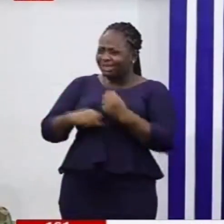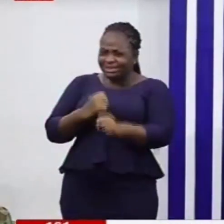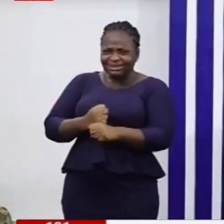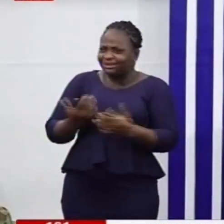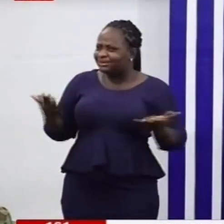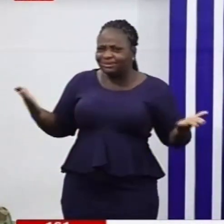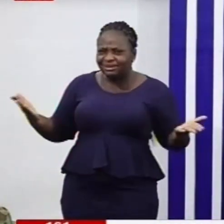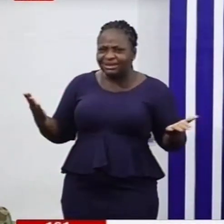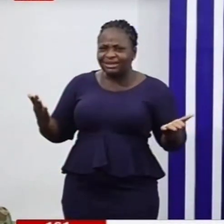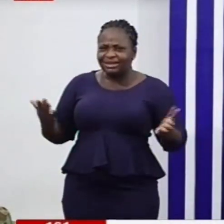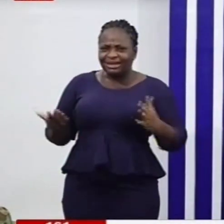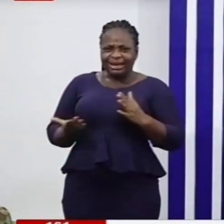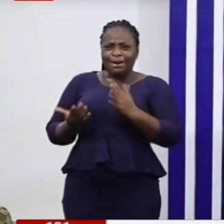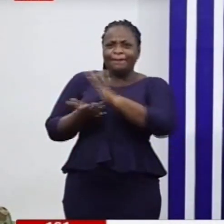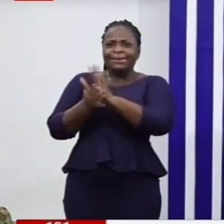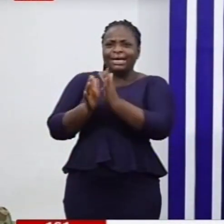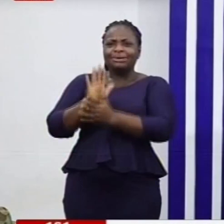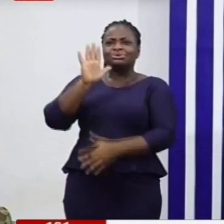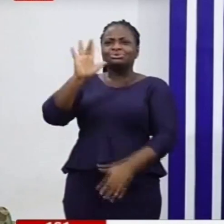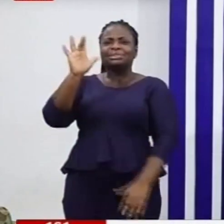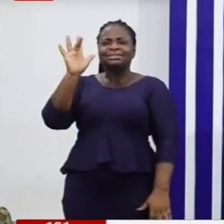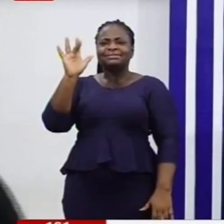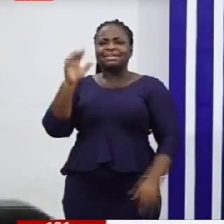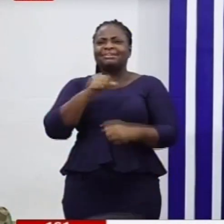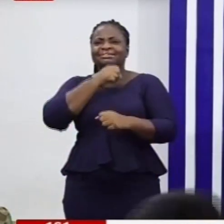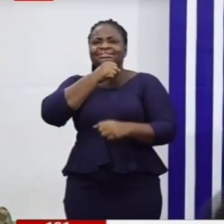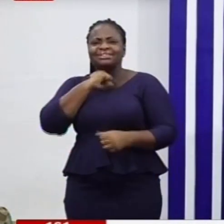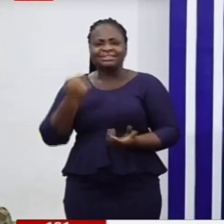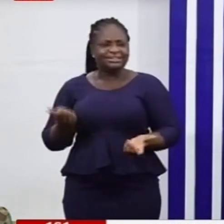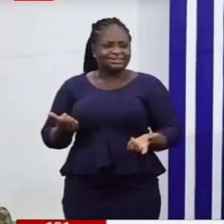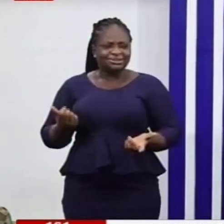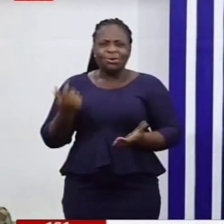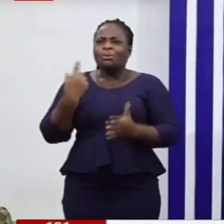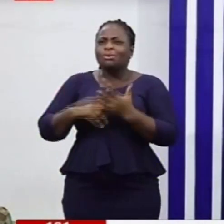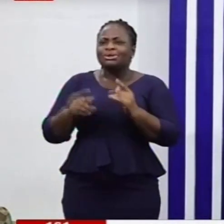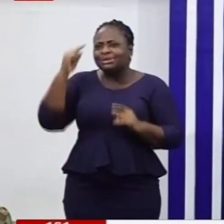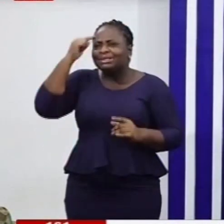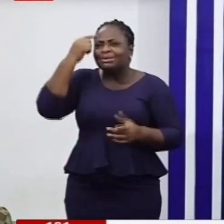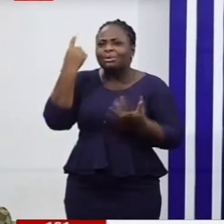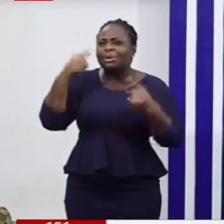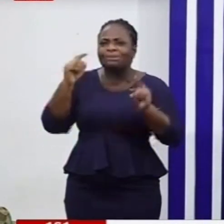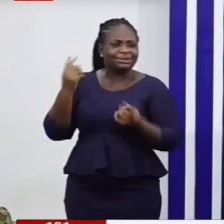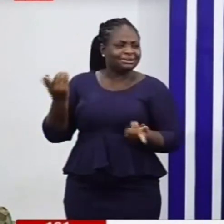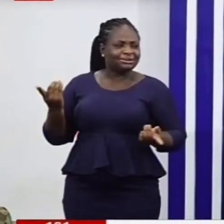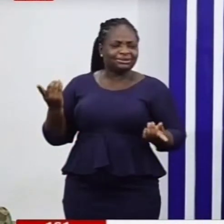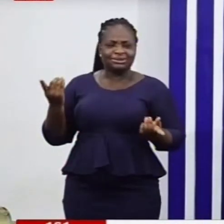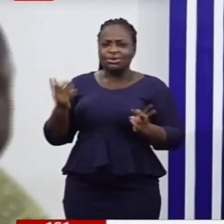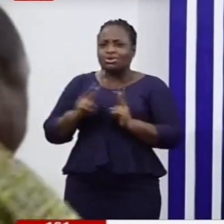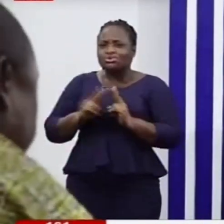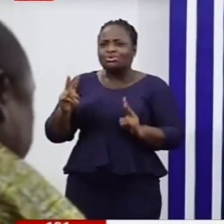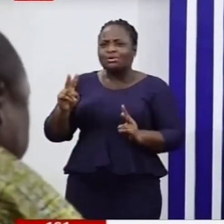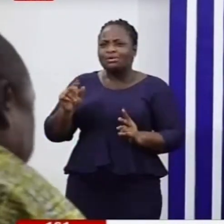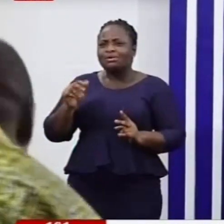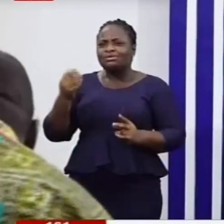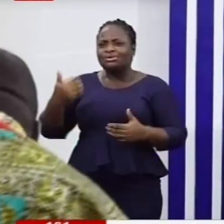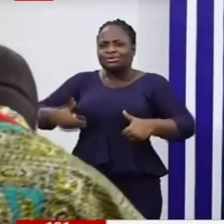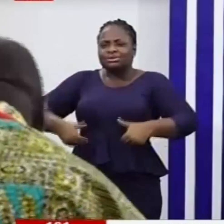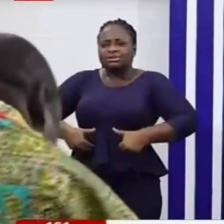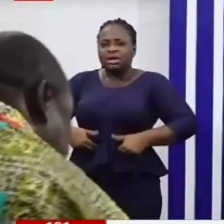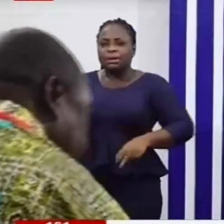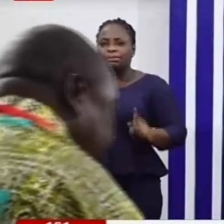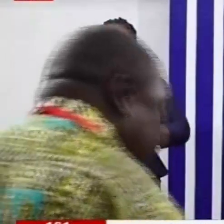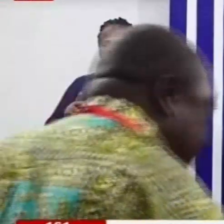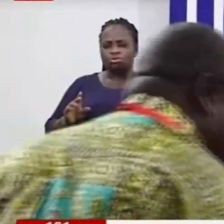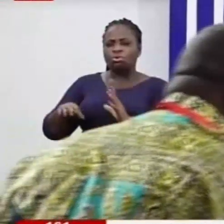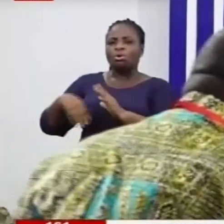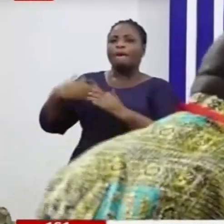turns into 20, turns 25, what do you think would happen to her? And so for those younger ones, we'd let them go